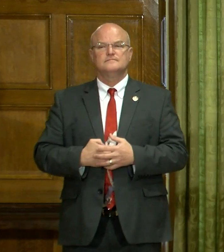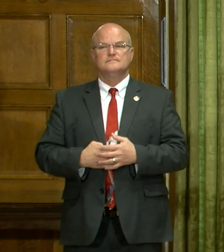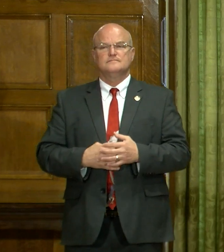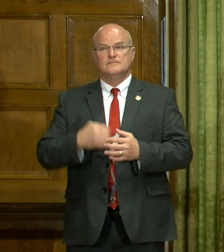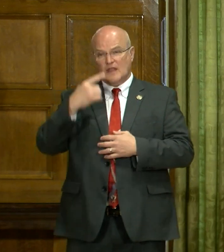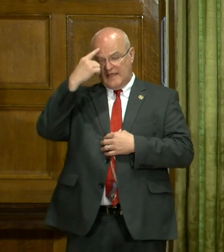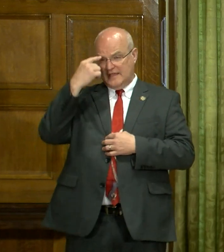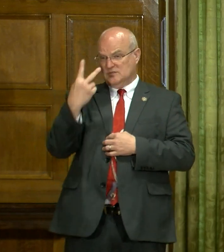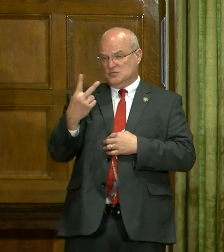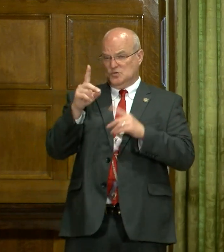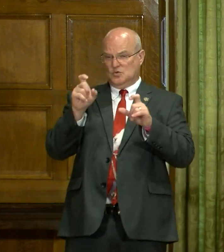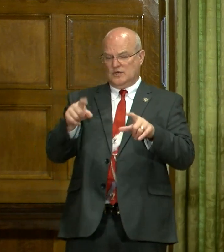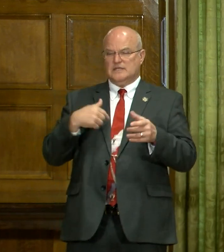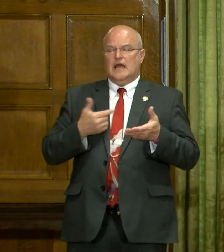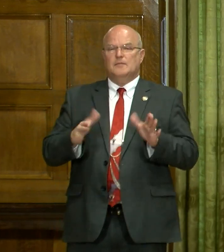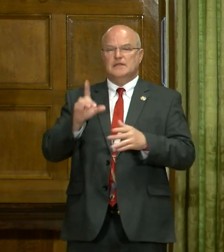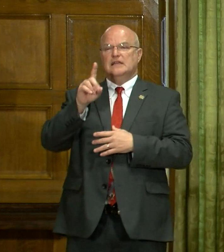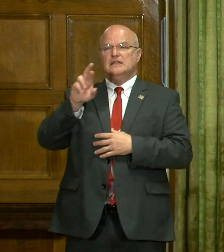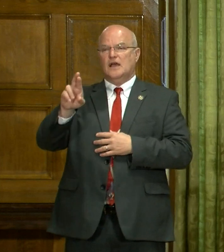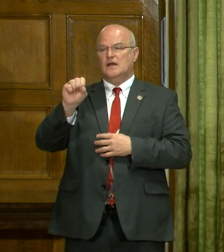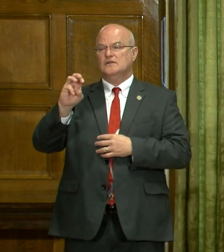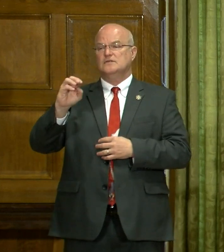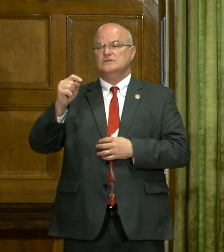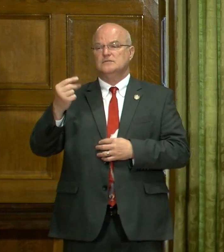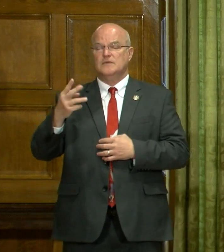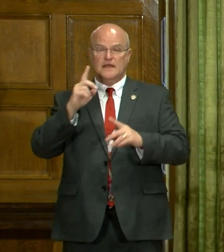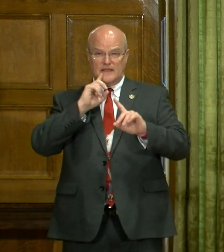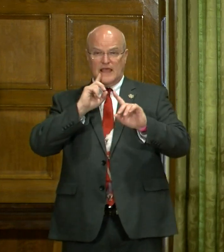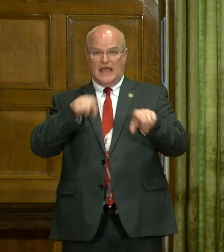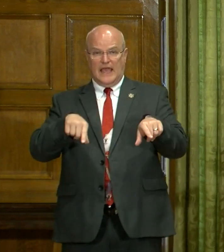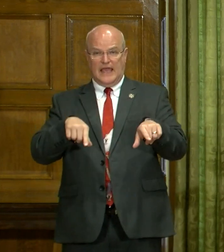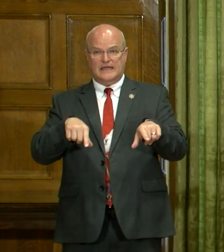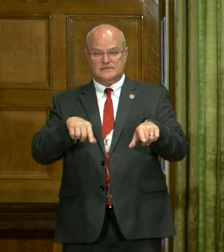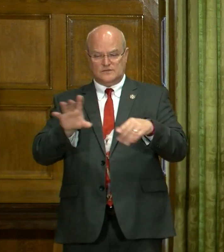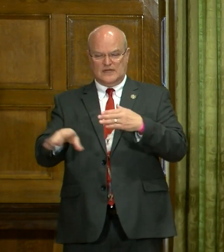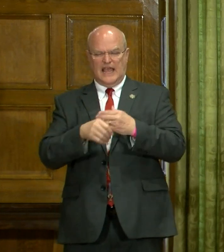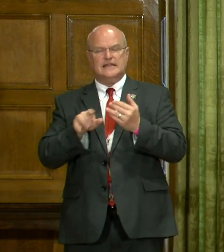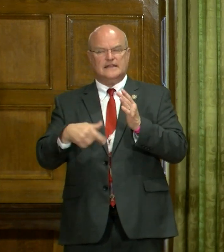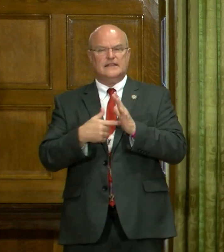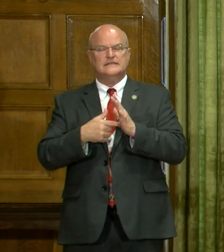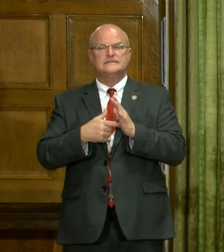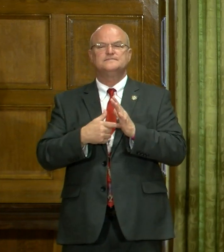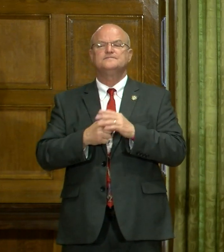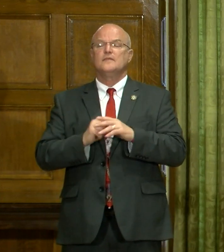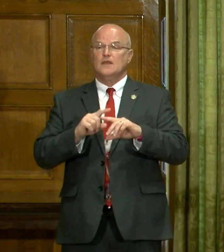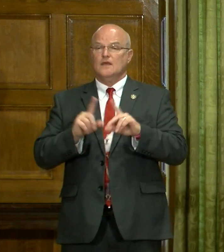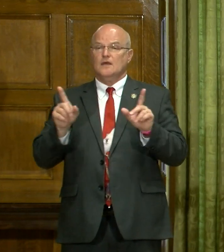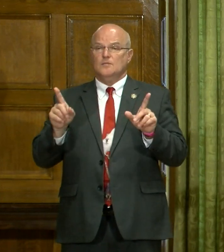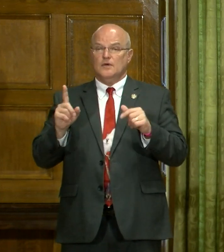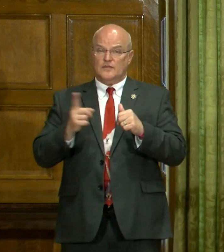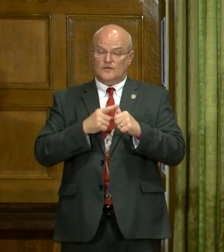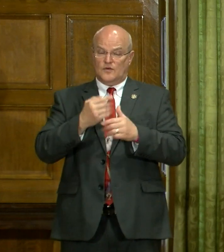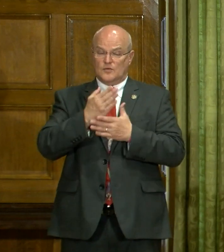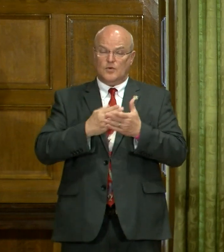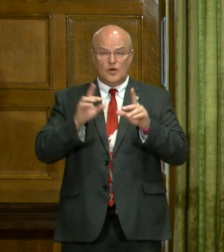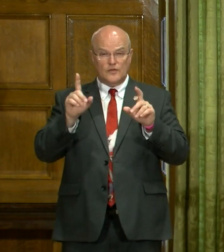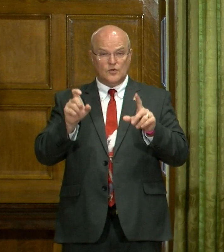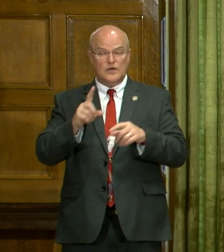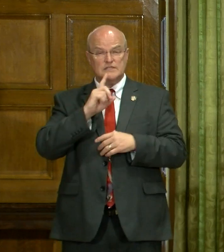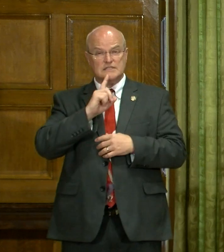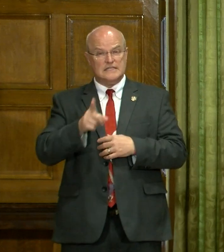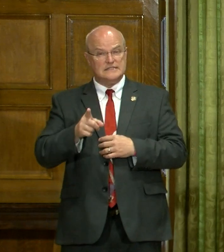Well, I think there's two questions. I'm going to let Dr. Smith answer, add to this. But the first part of the question